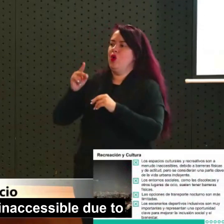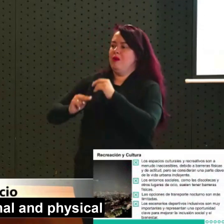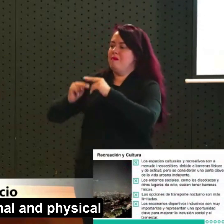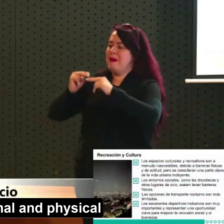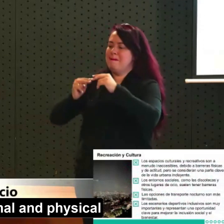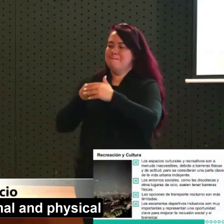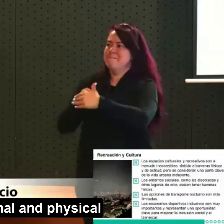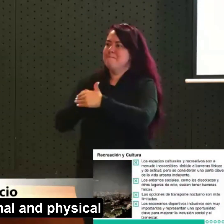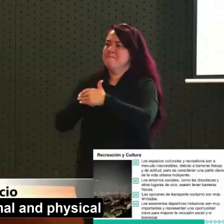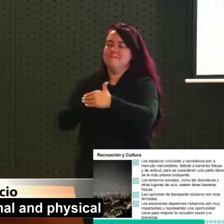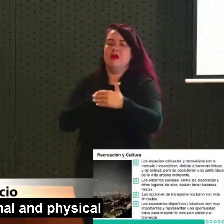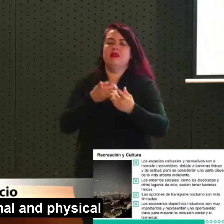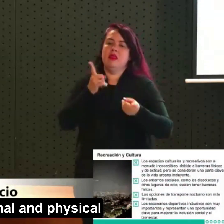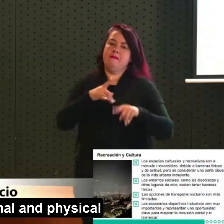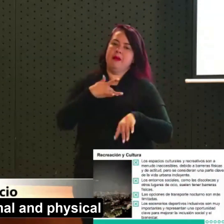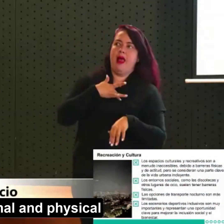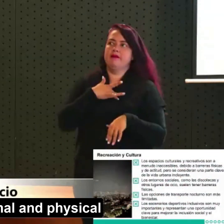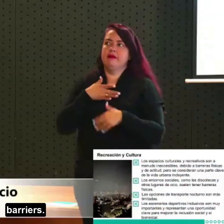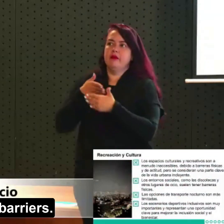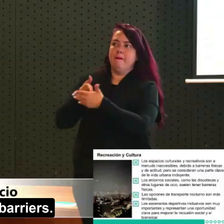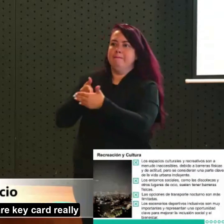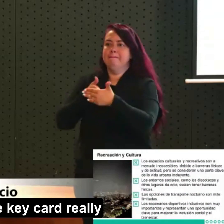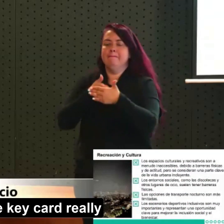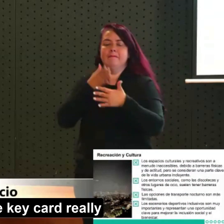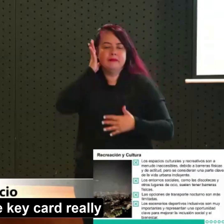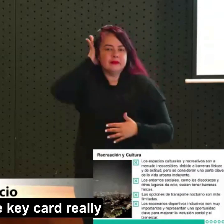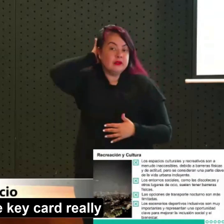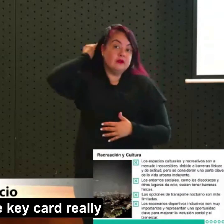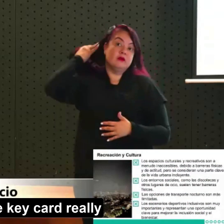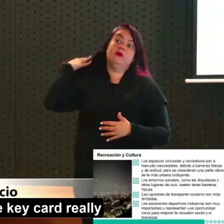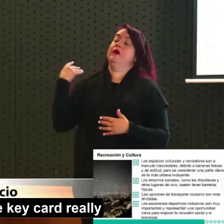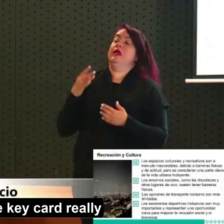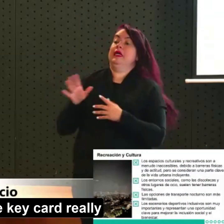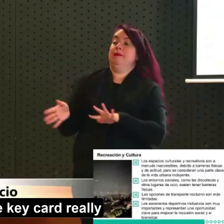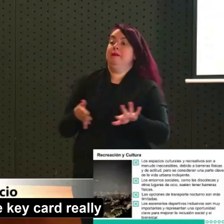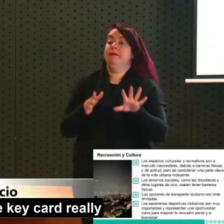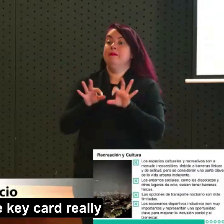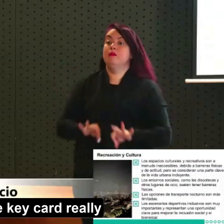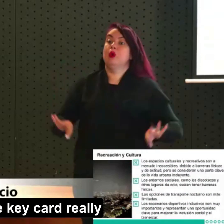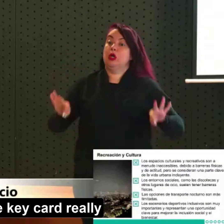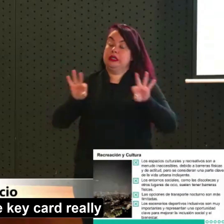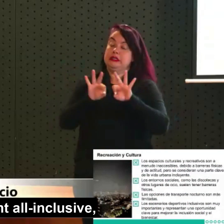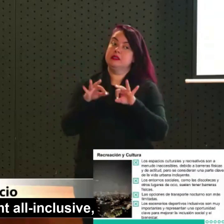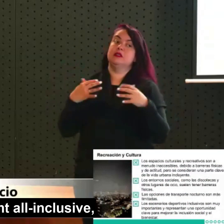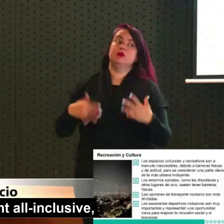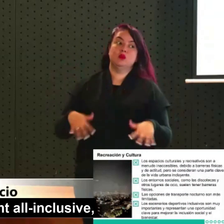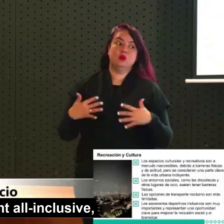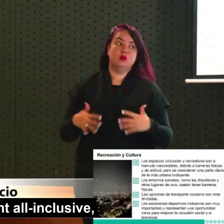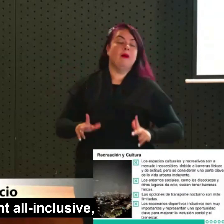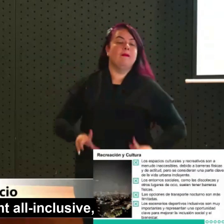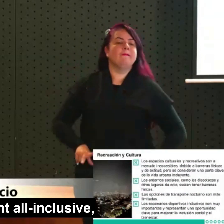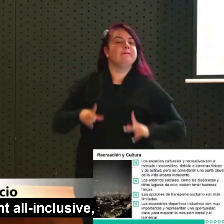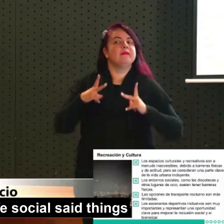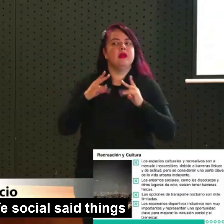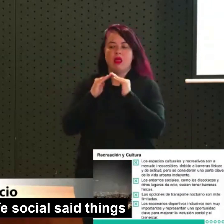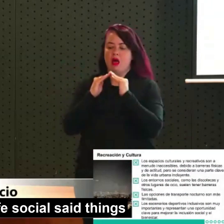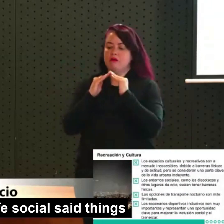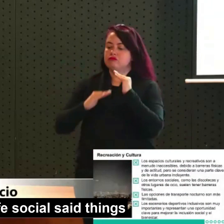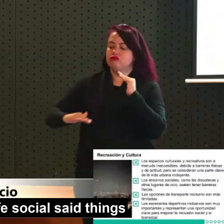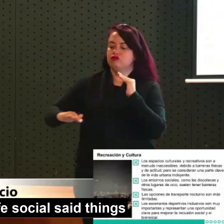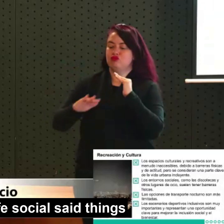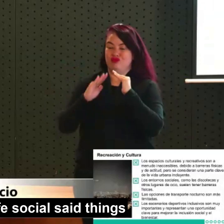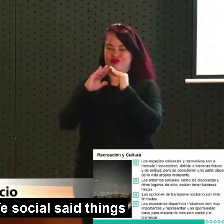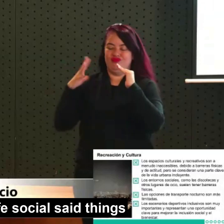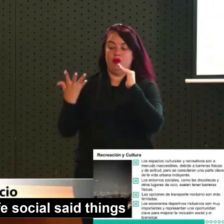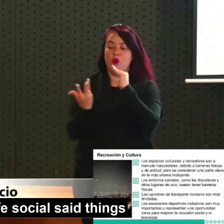due to attitudinal and physical barriers, but are key part, really relevant, of inclusive urban